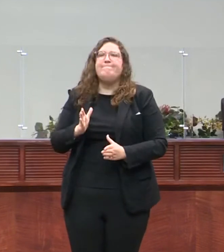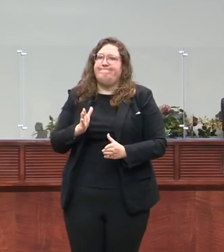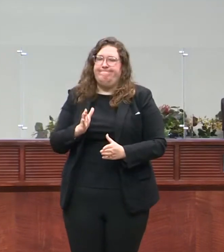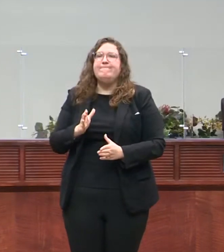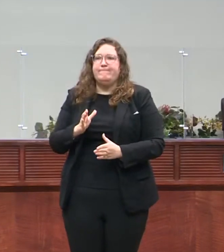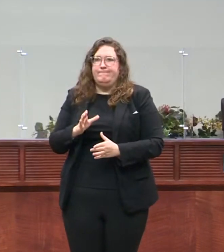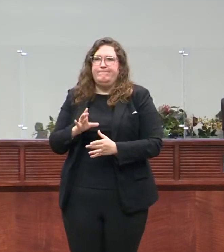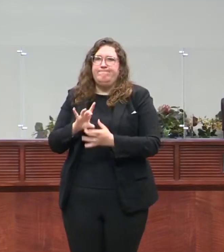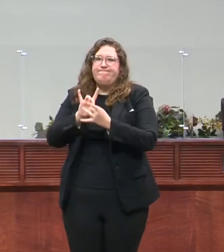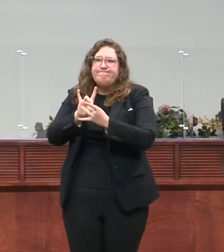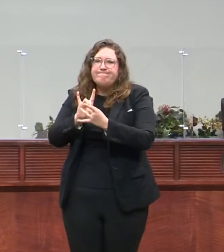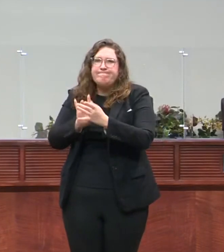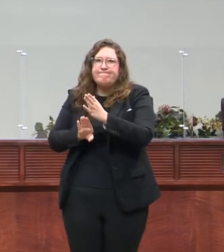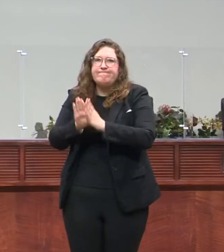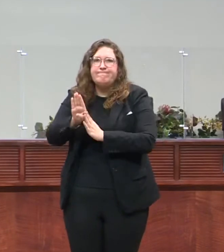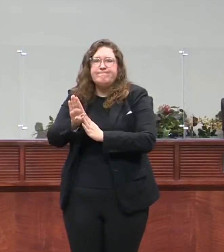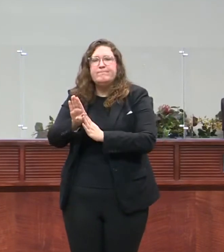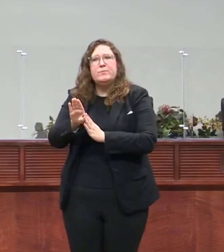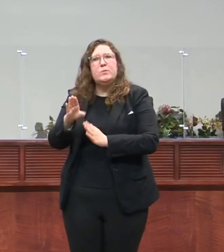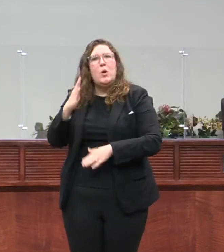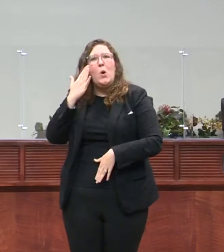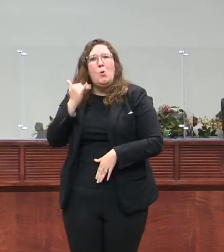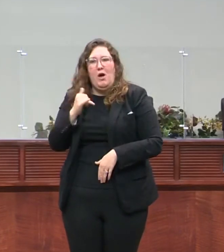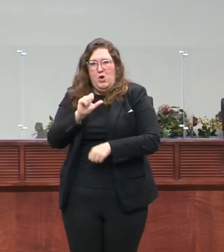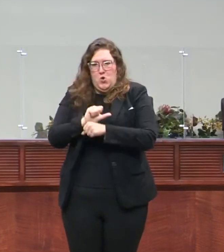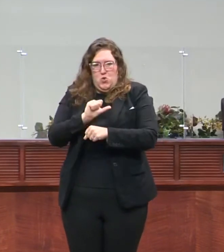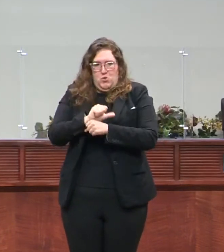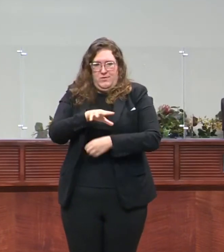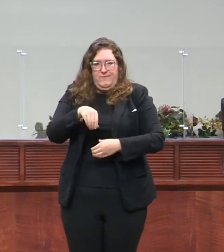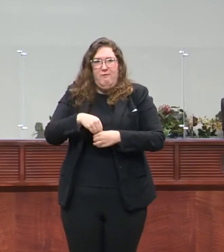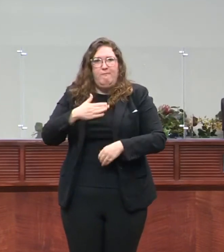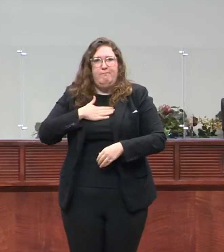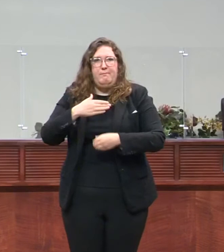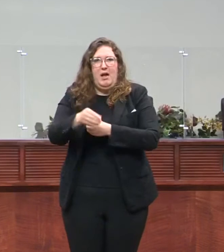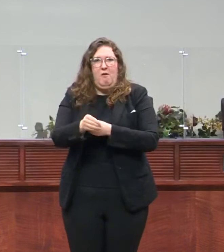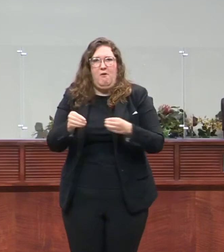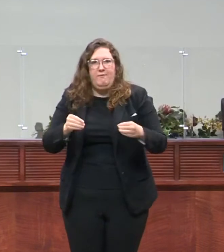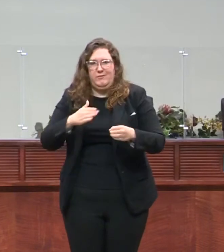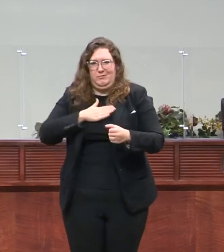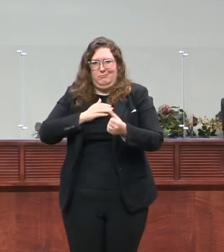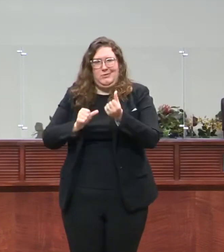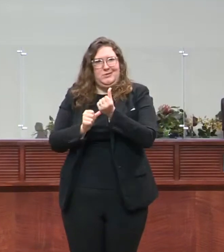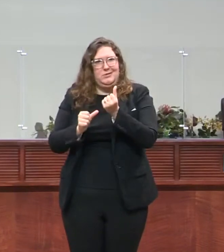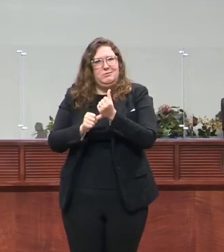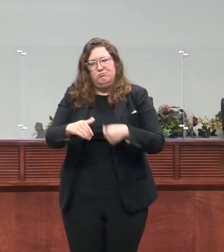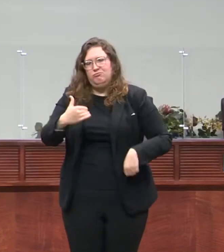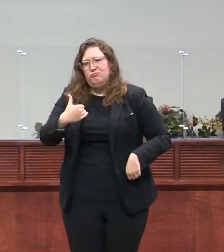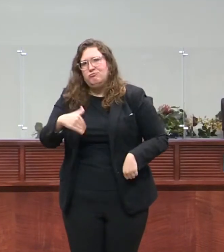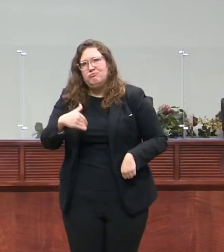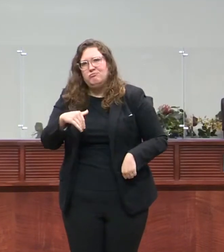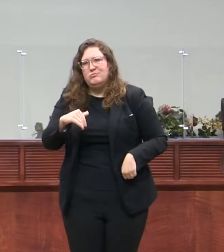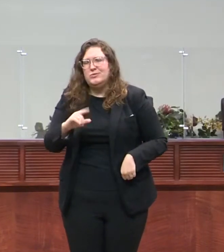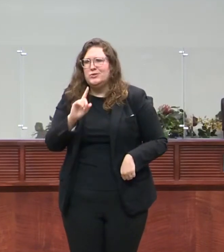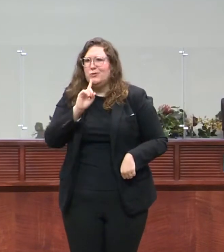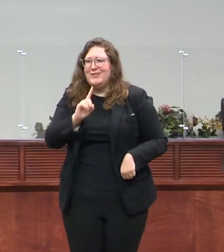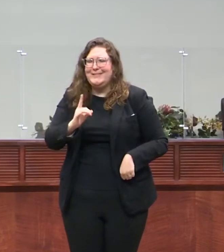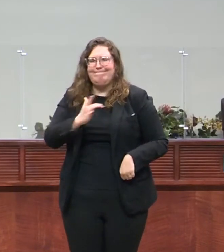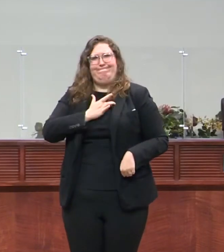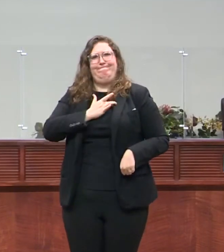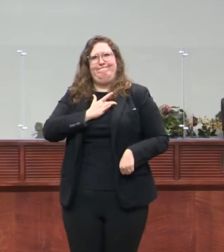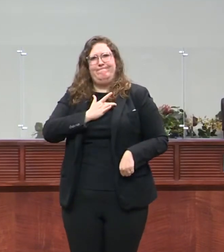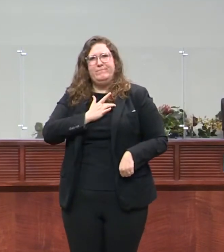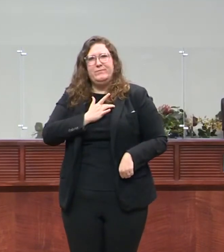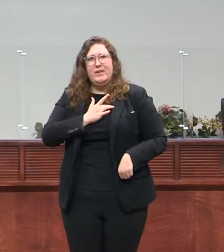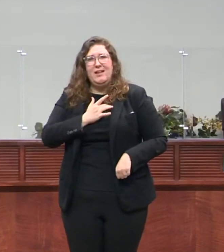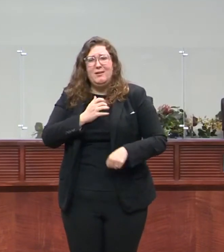worked in my office. So we know that this is a dangerous disease and it continues to